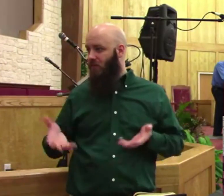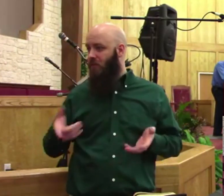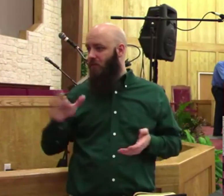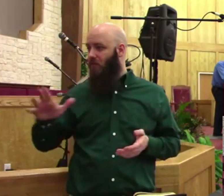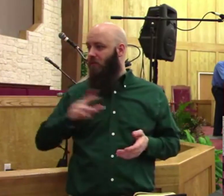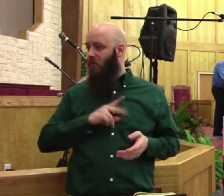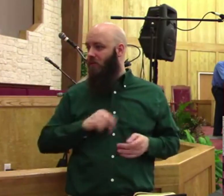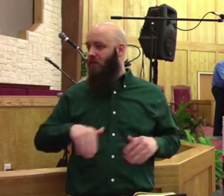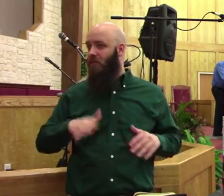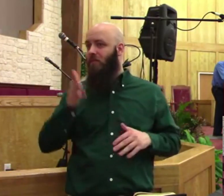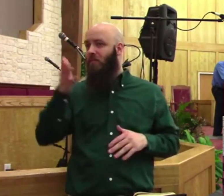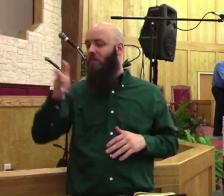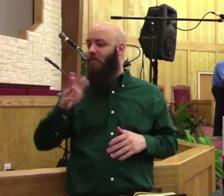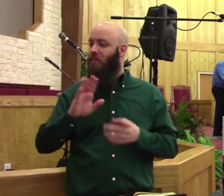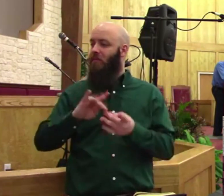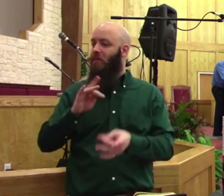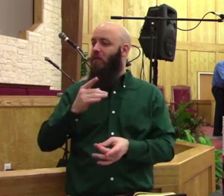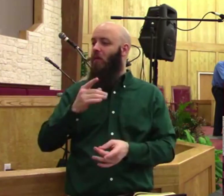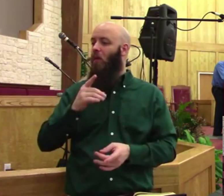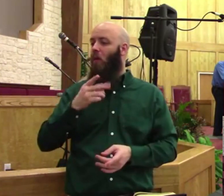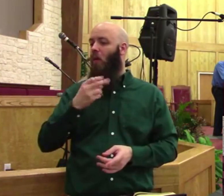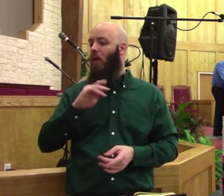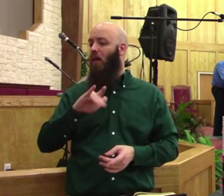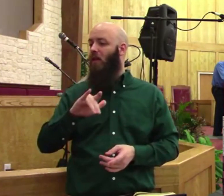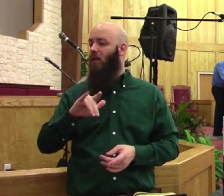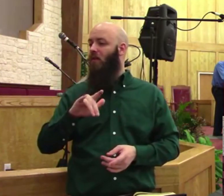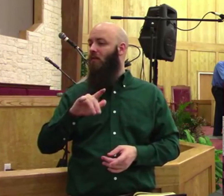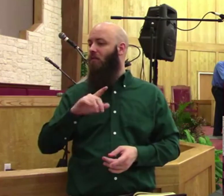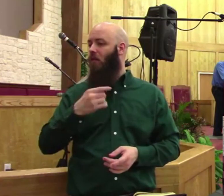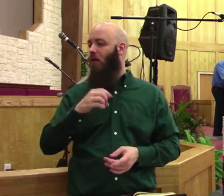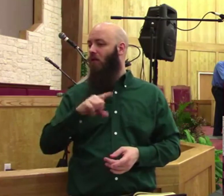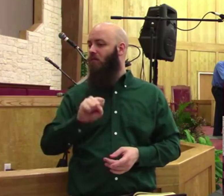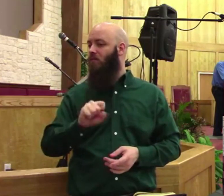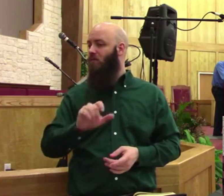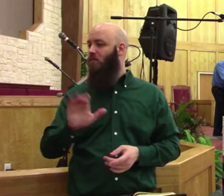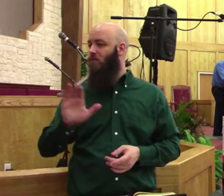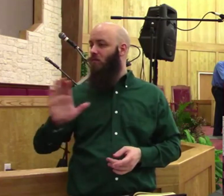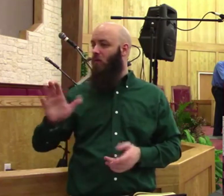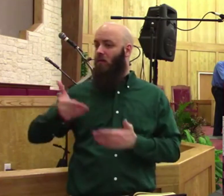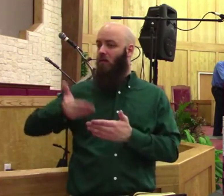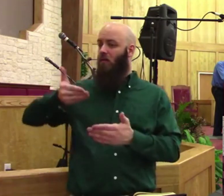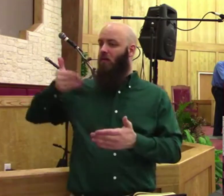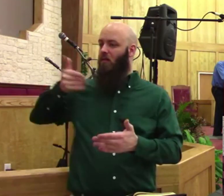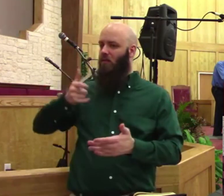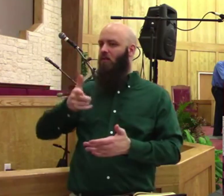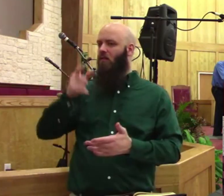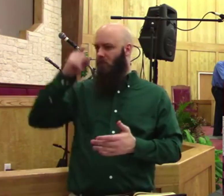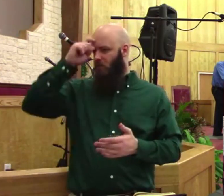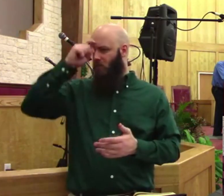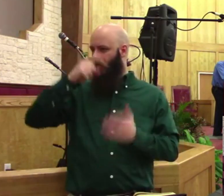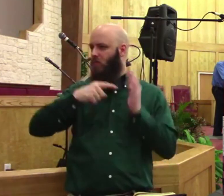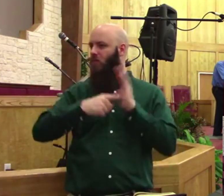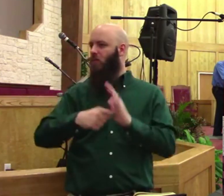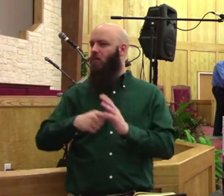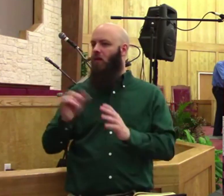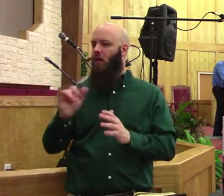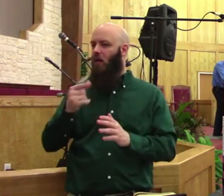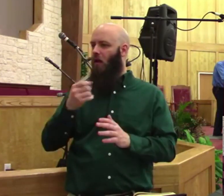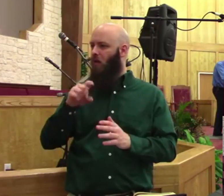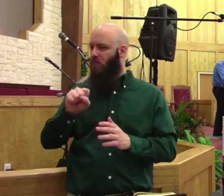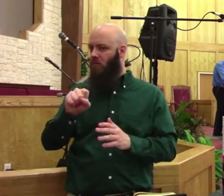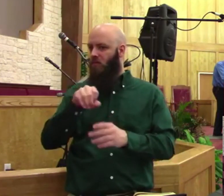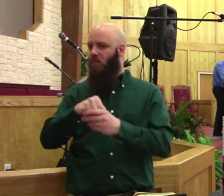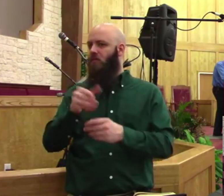is the spirit of the holy gods in the days of your father, light and understanding and wisdom, like the wisdom of the gods were found in